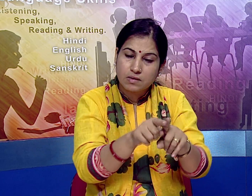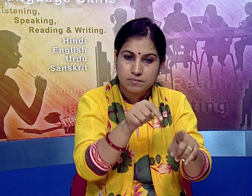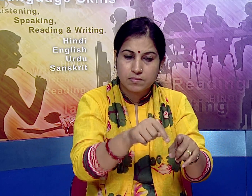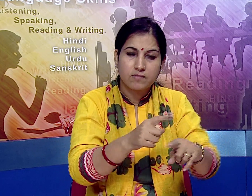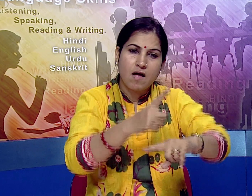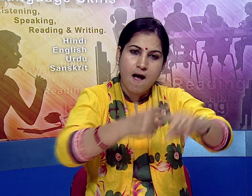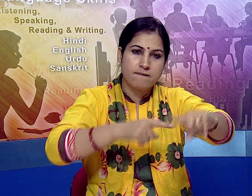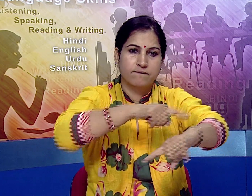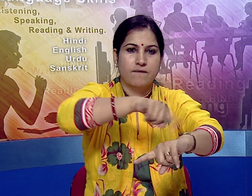for half an hour.